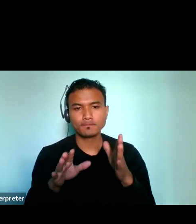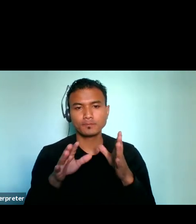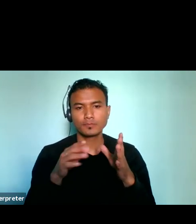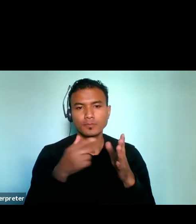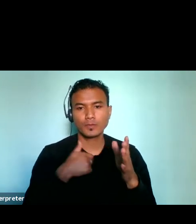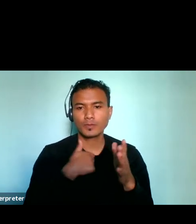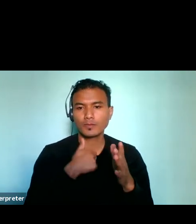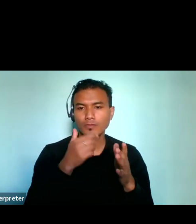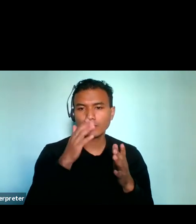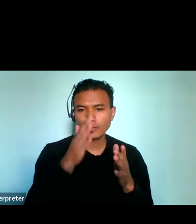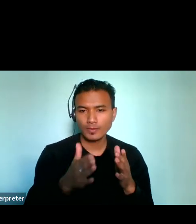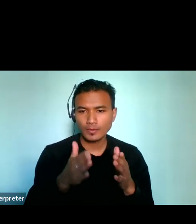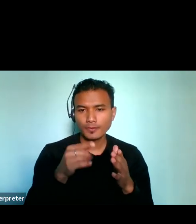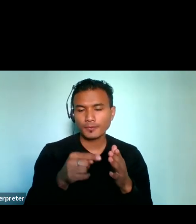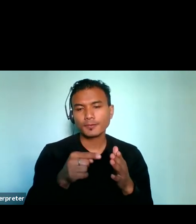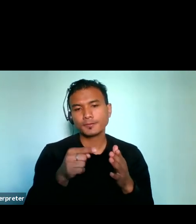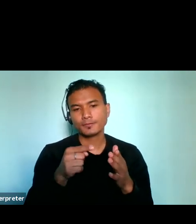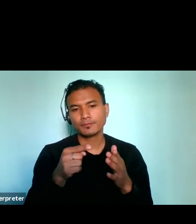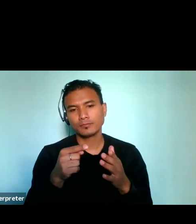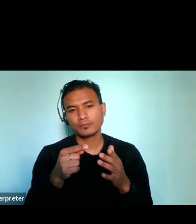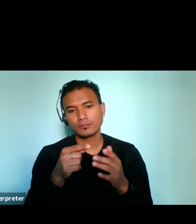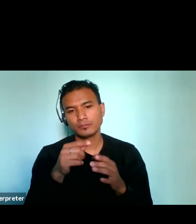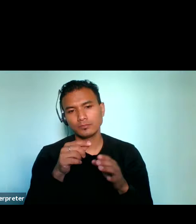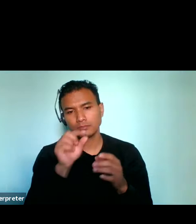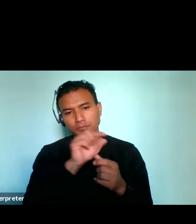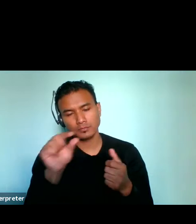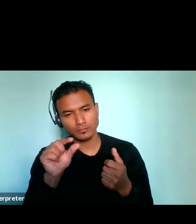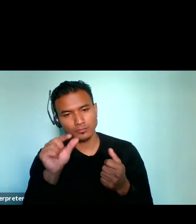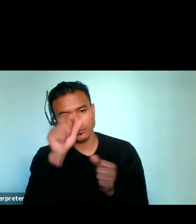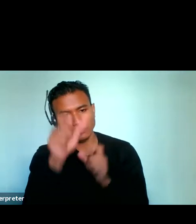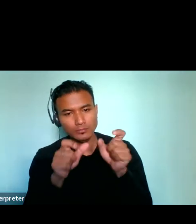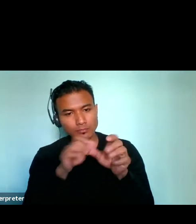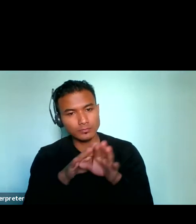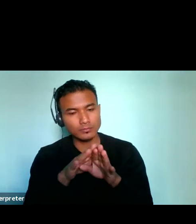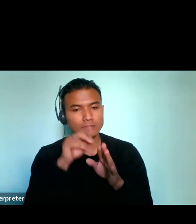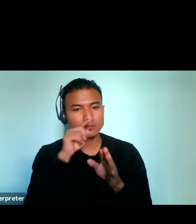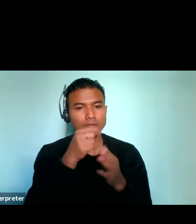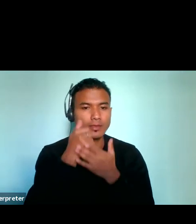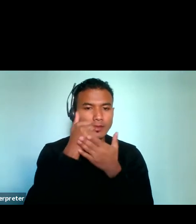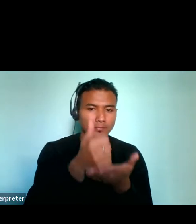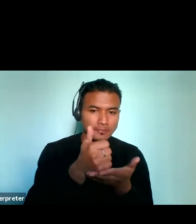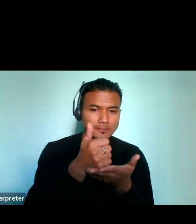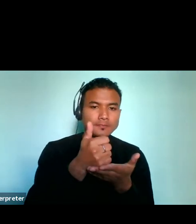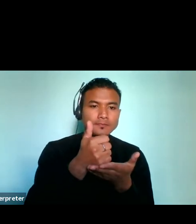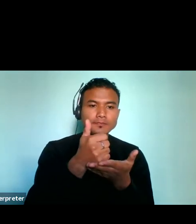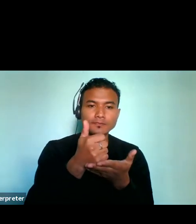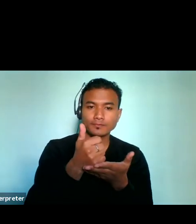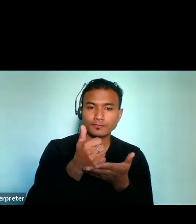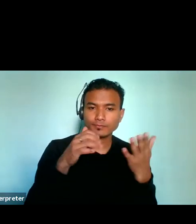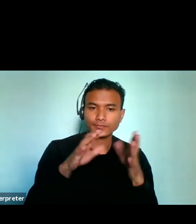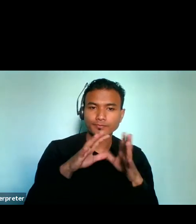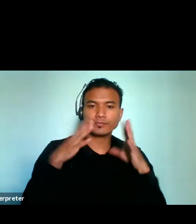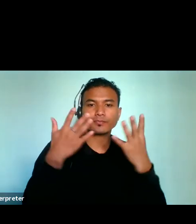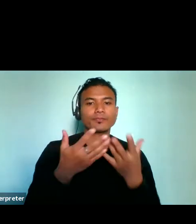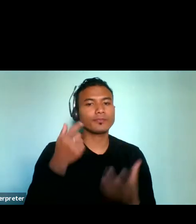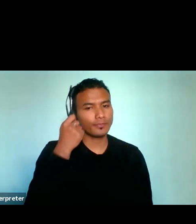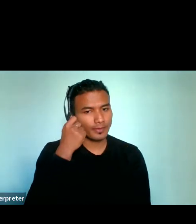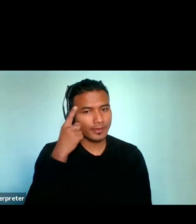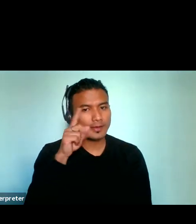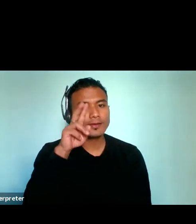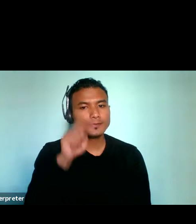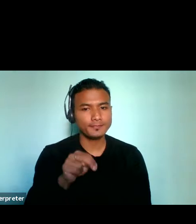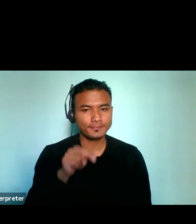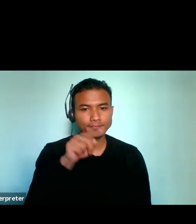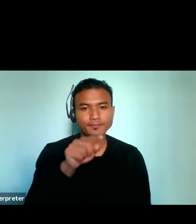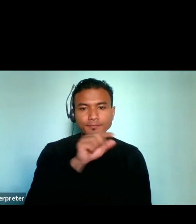that we present them are not just numbers, they're about people, and they help us they help the world to understand the scale